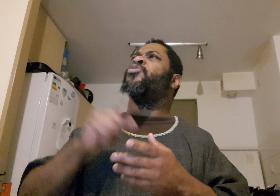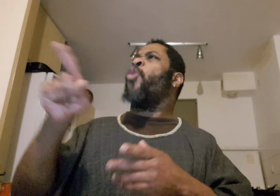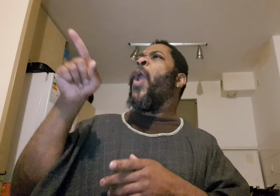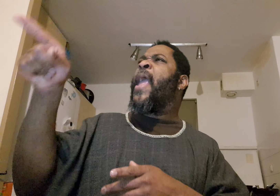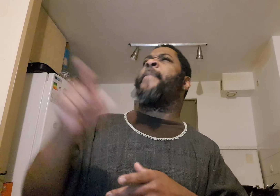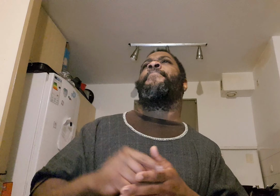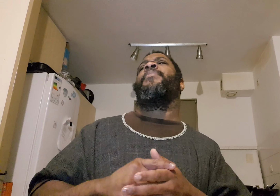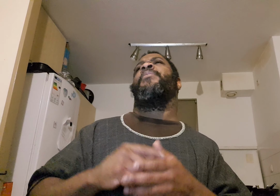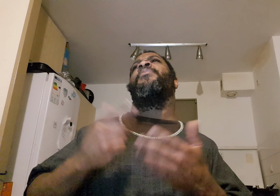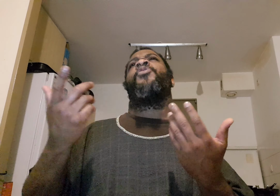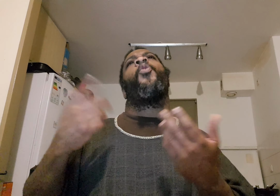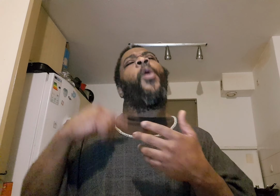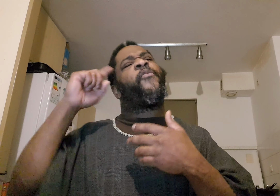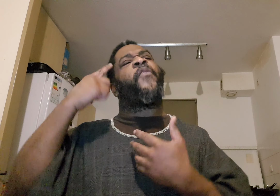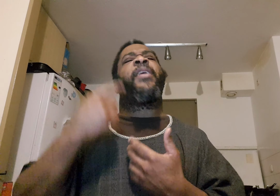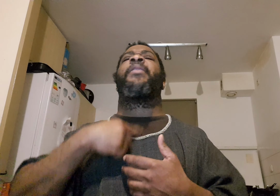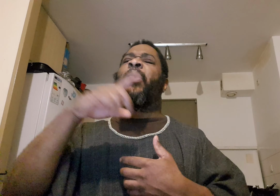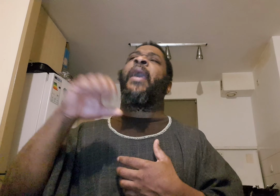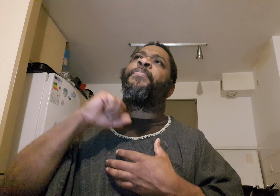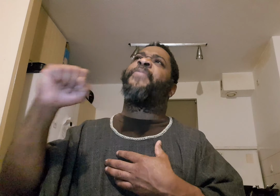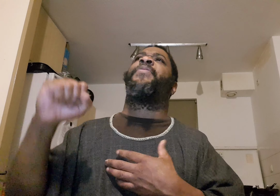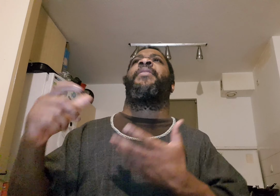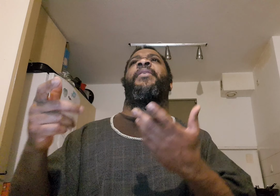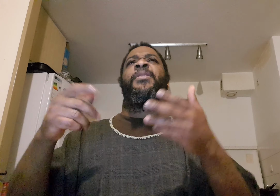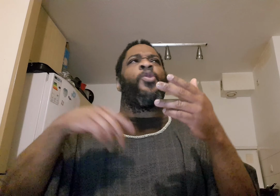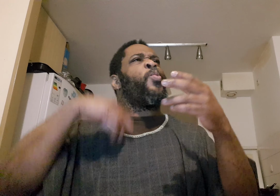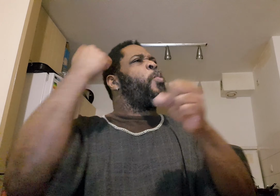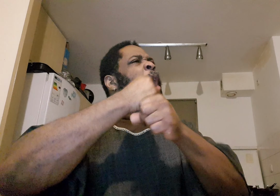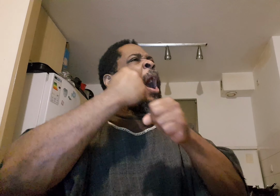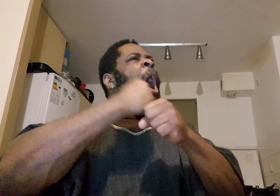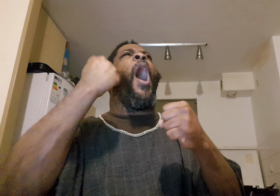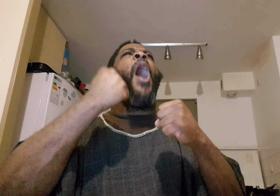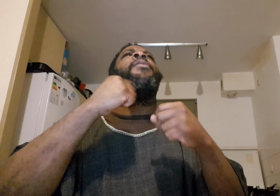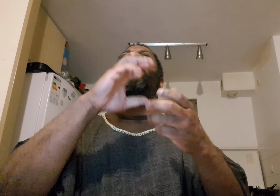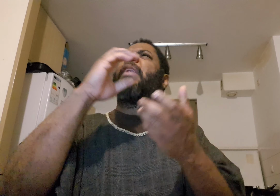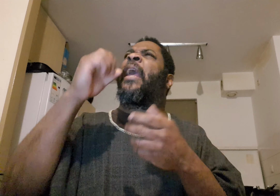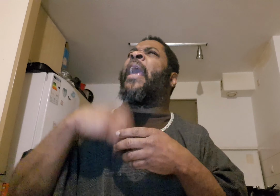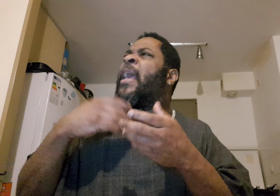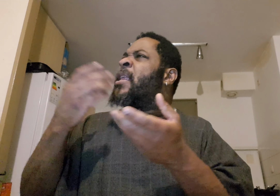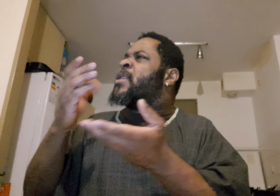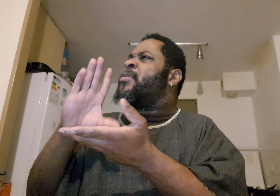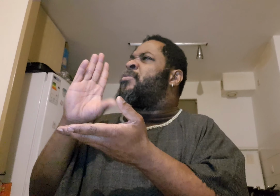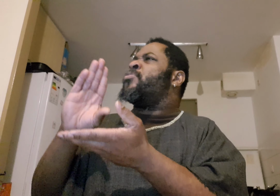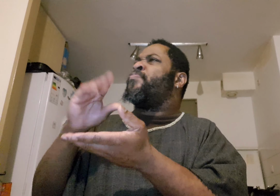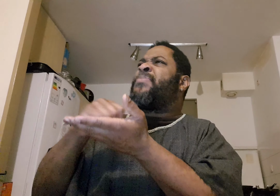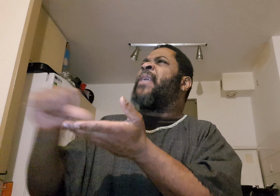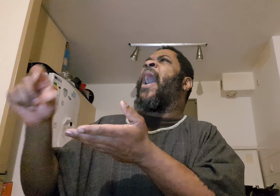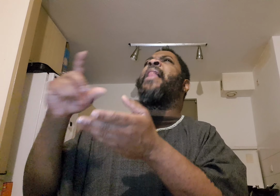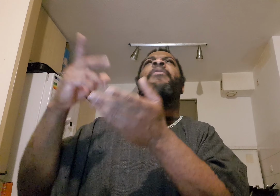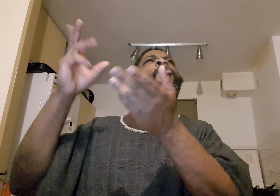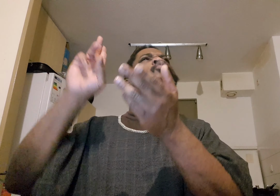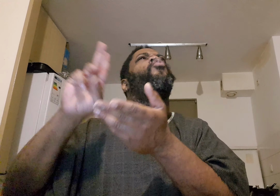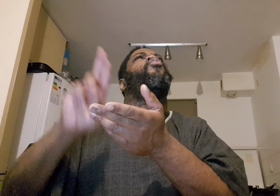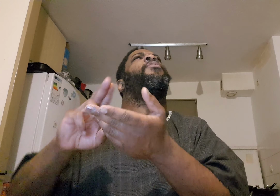to him. So we pay captivity, so we work harder than Peter.